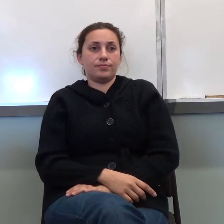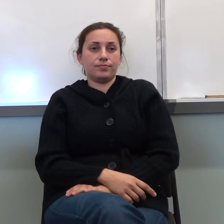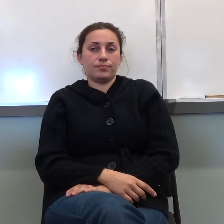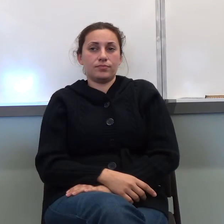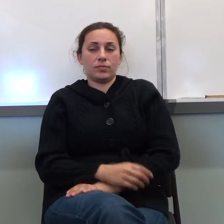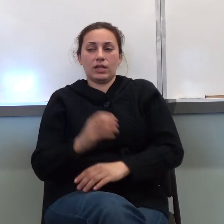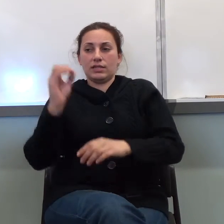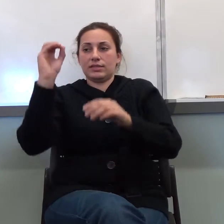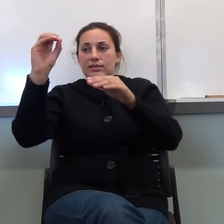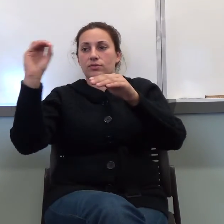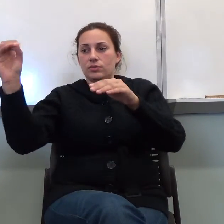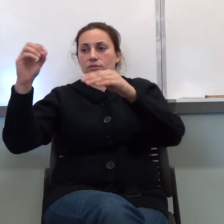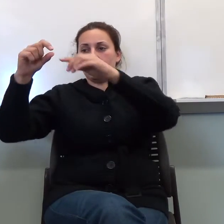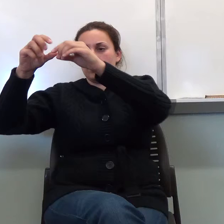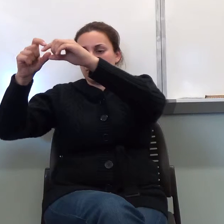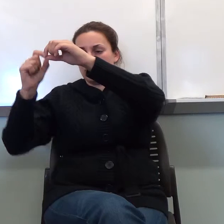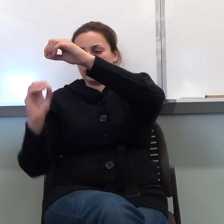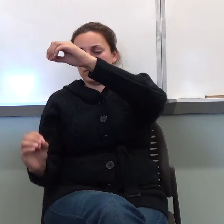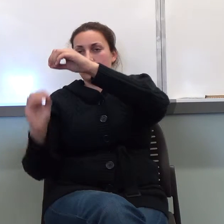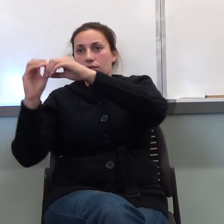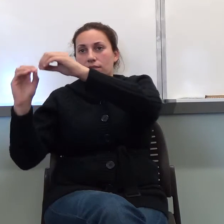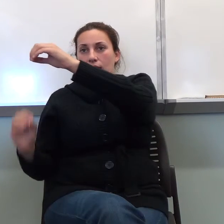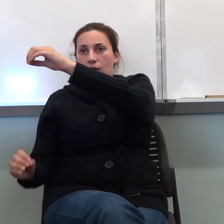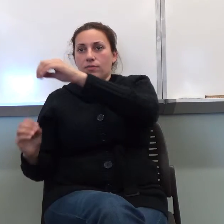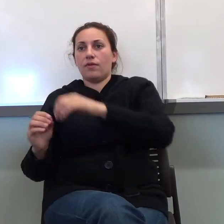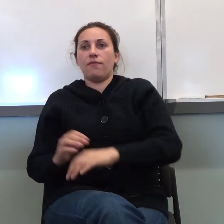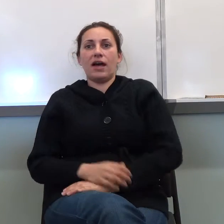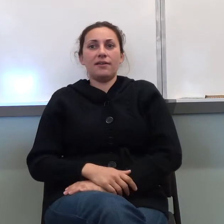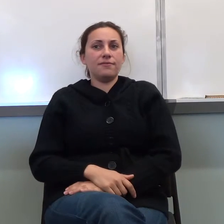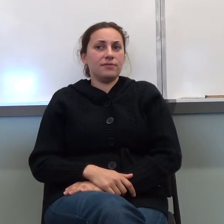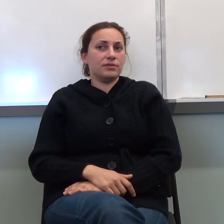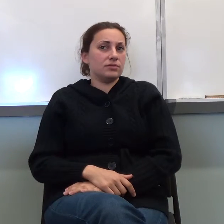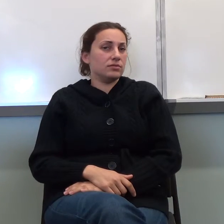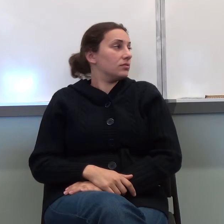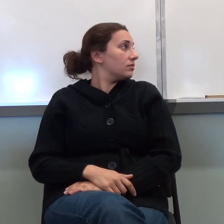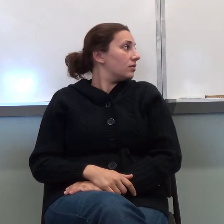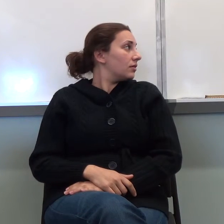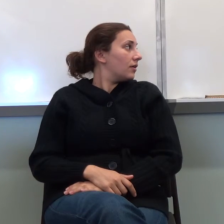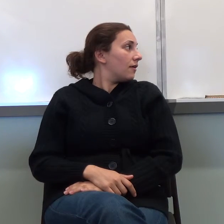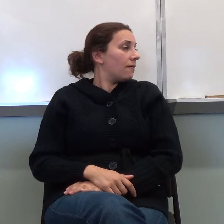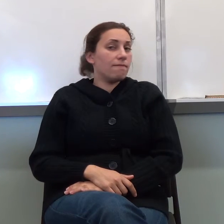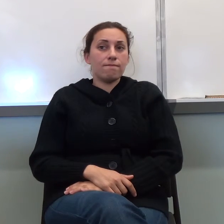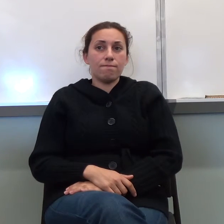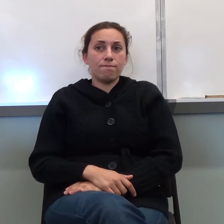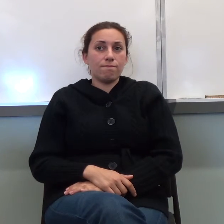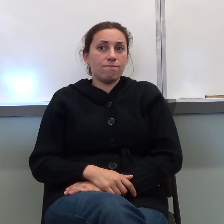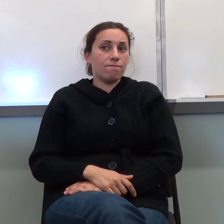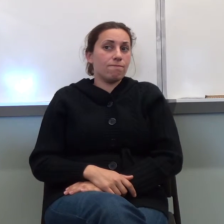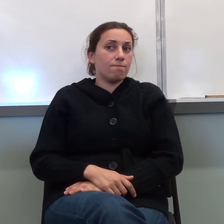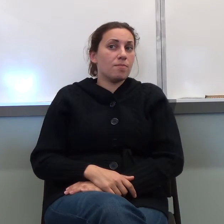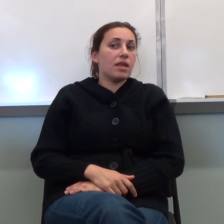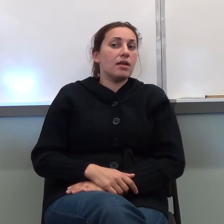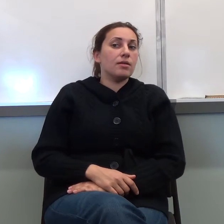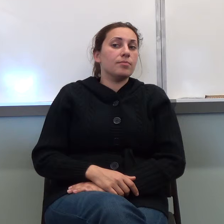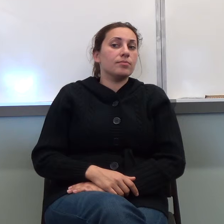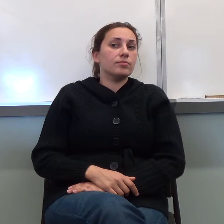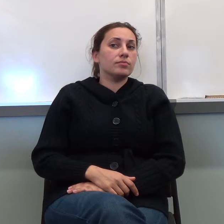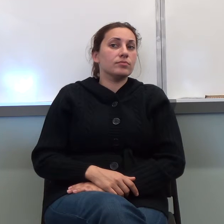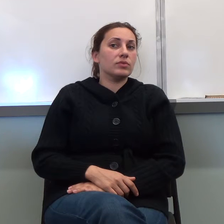down to start the division process. Well, 5? 200 doesn't go into 1, it doesn't go into 10, it doesn't go into 100, but it does go